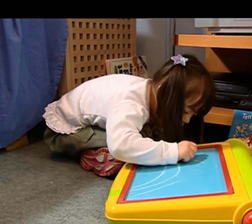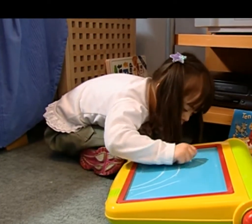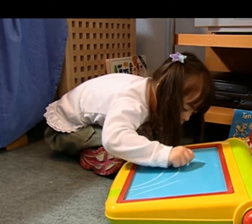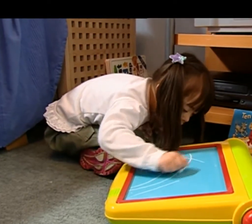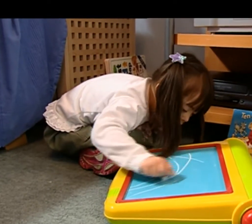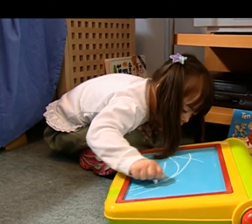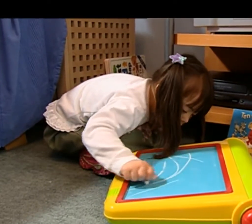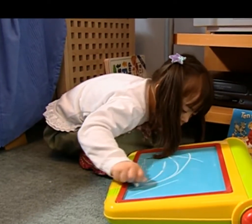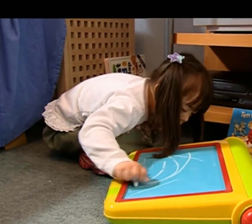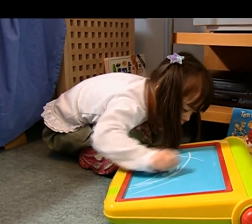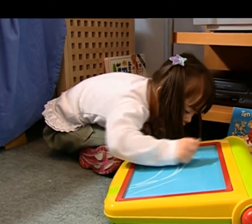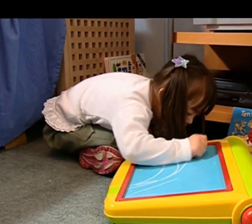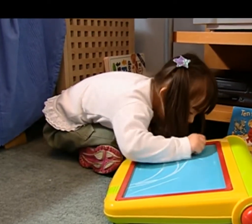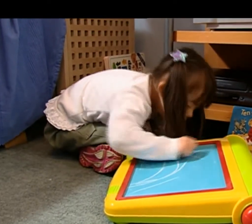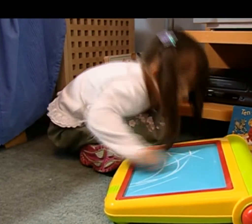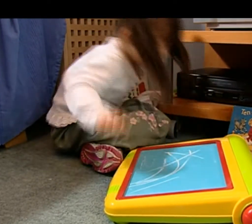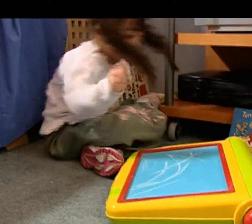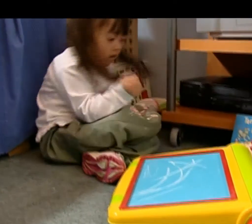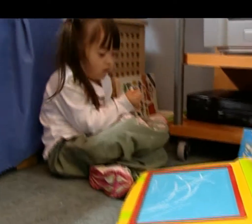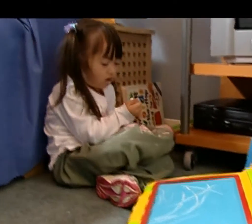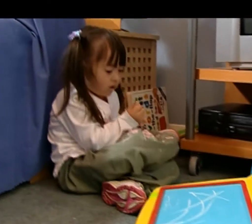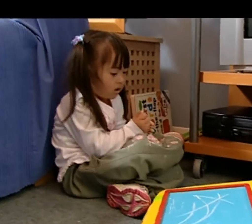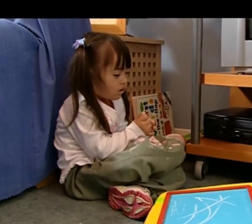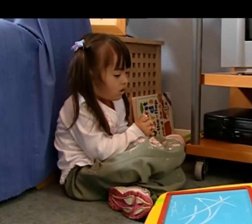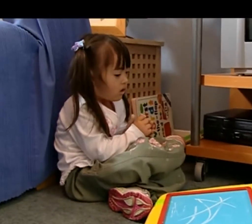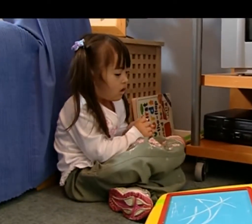Livy May likes drawing.